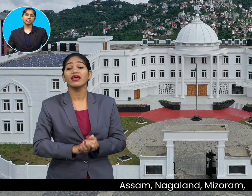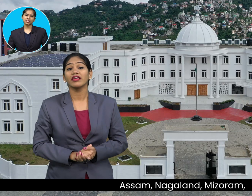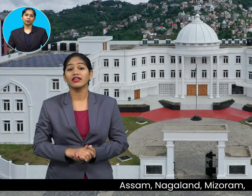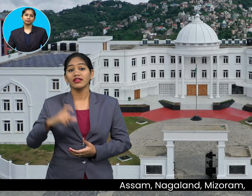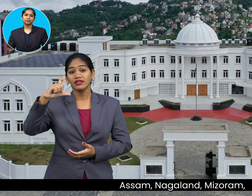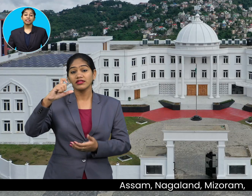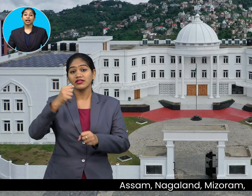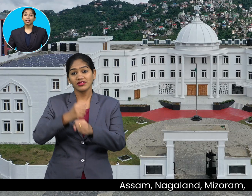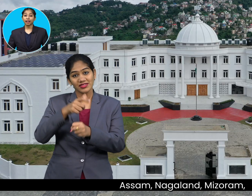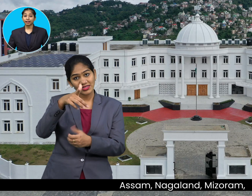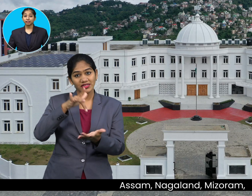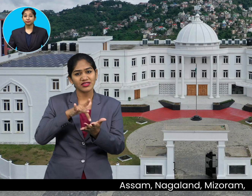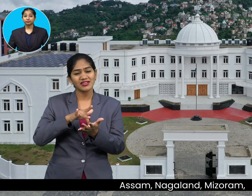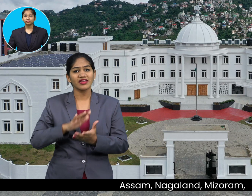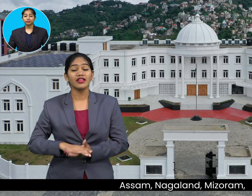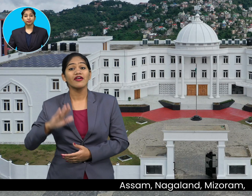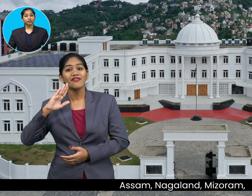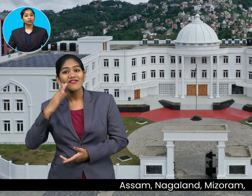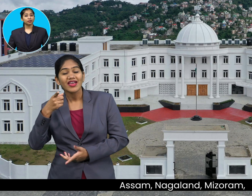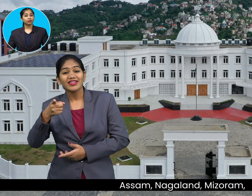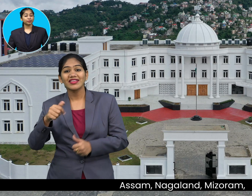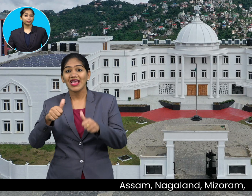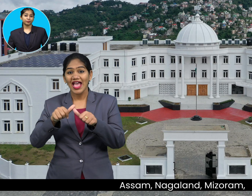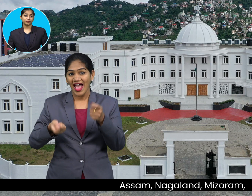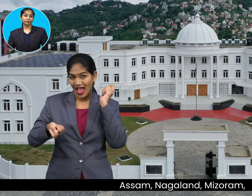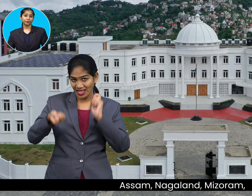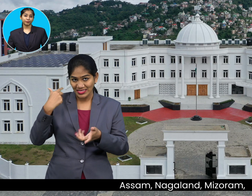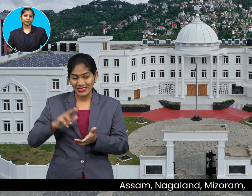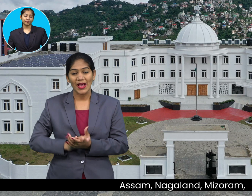while Assam, Nagaland,